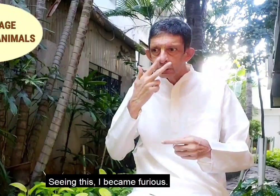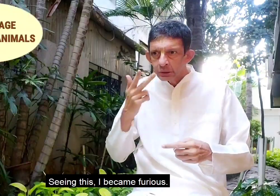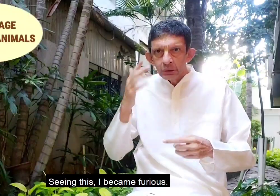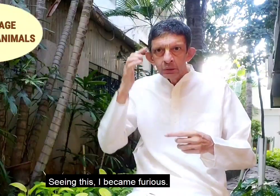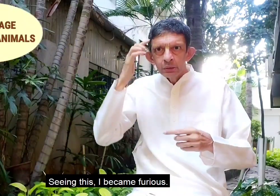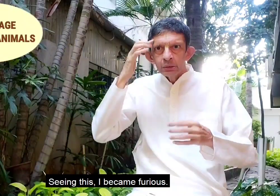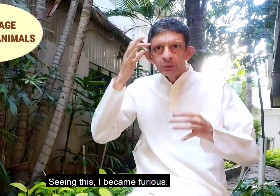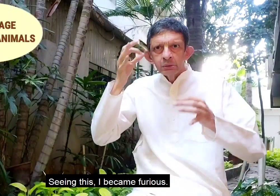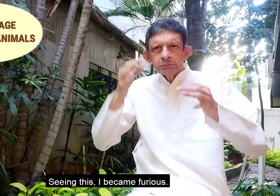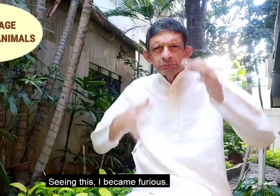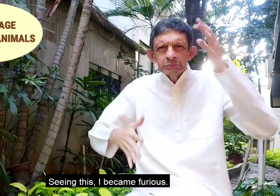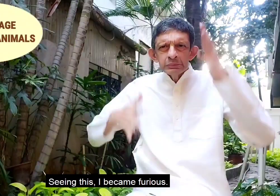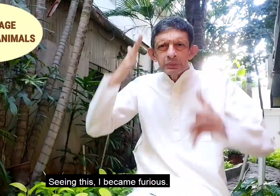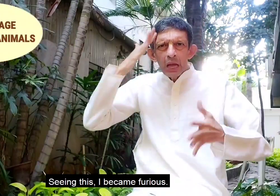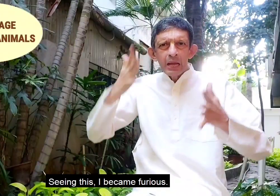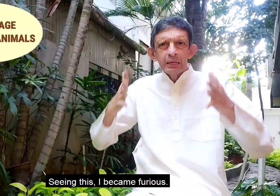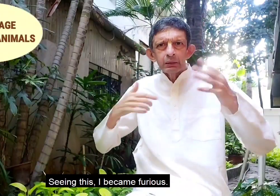Seeing this, I became furious.